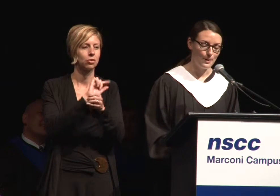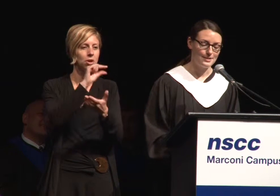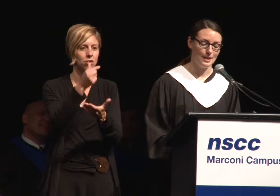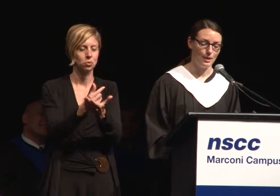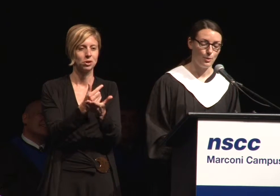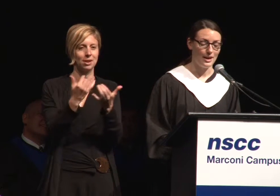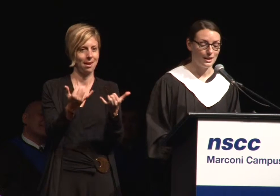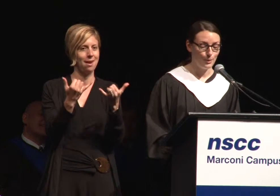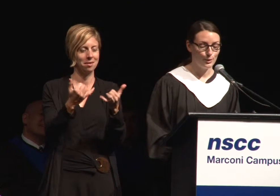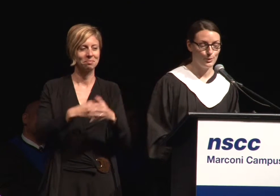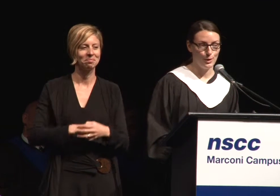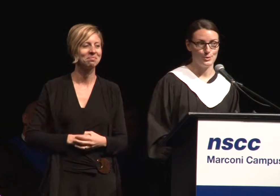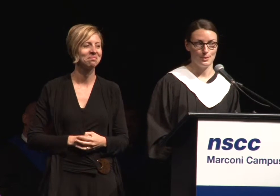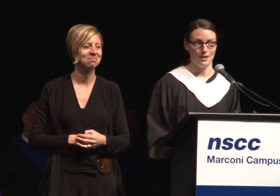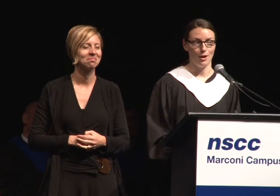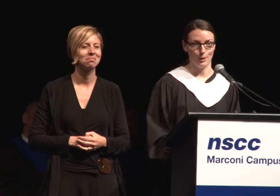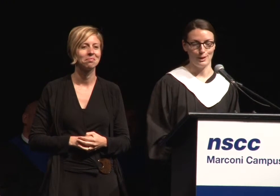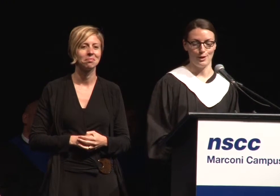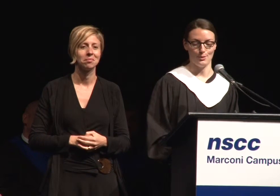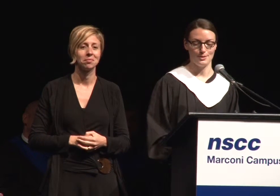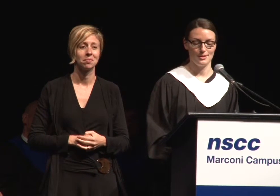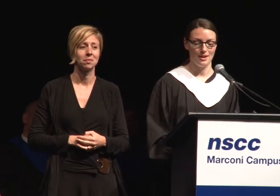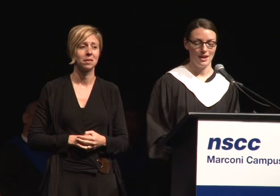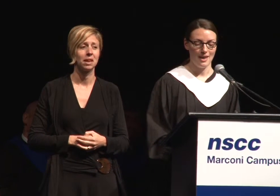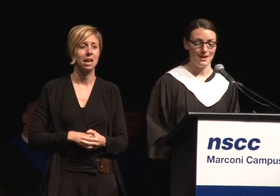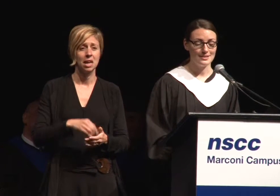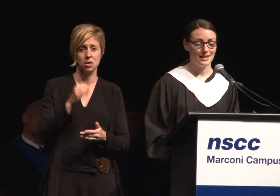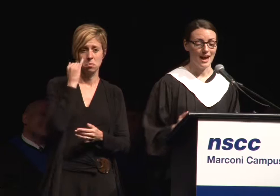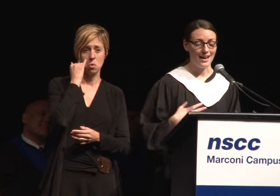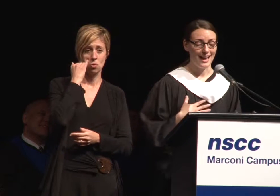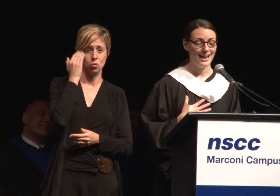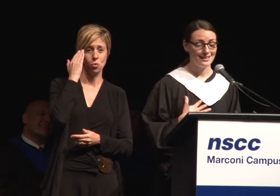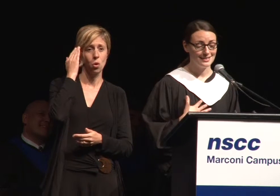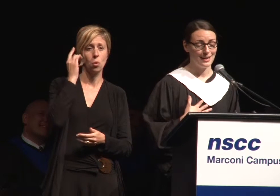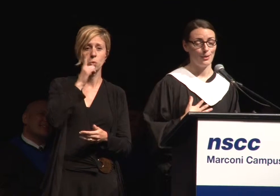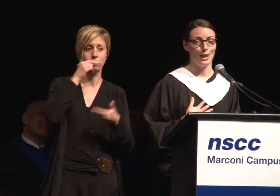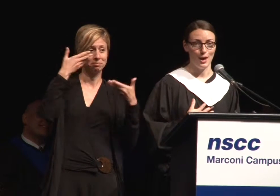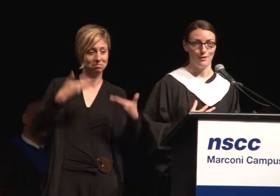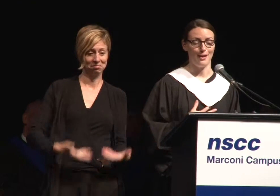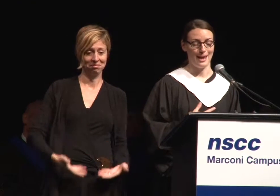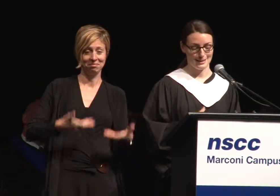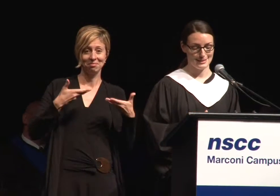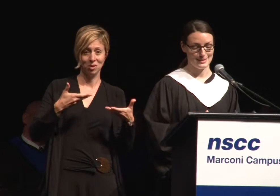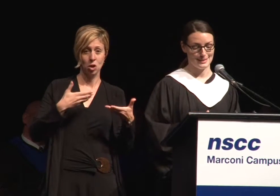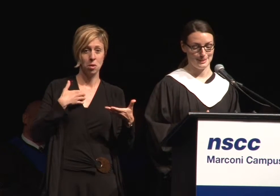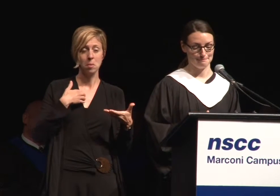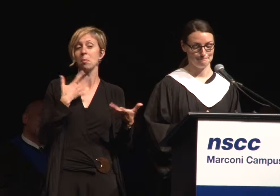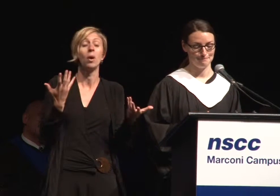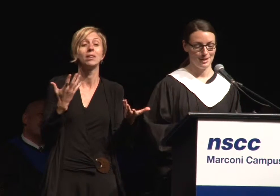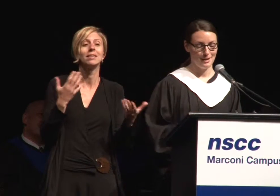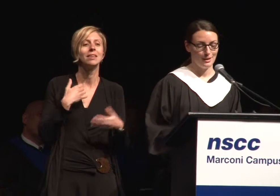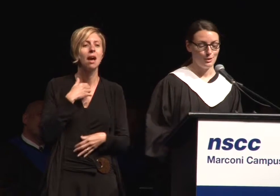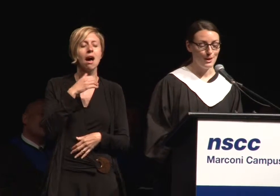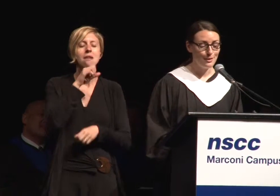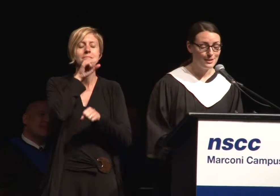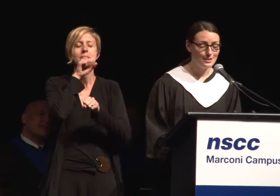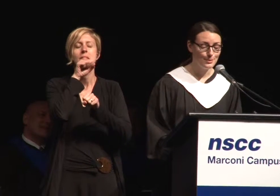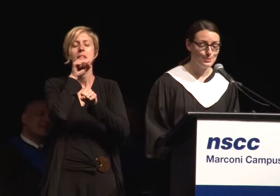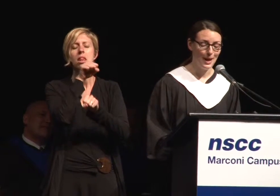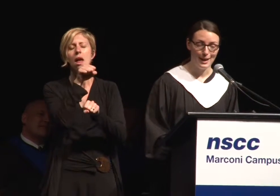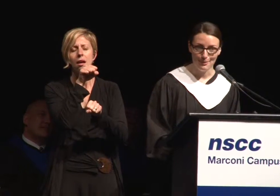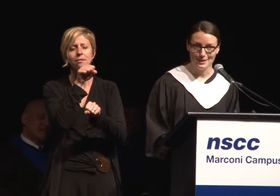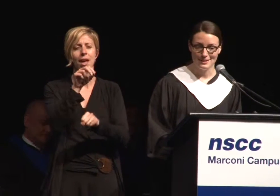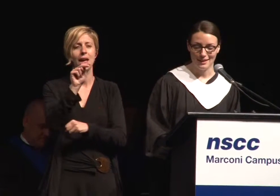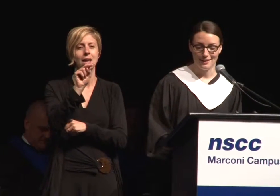out by saying what anyone who knows me already knows, and that's that I hands down love NSCC. You may think